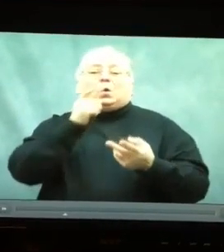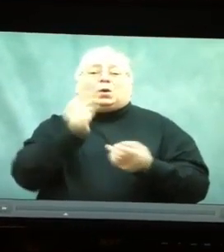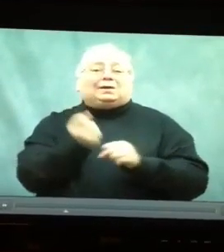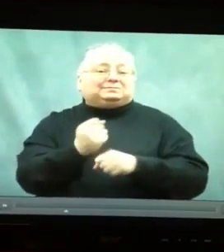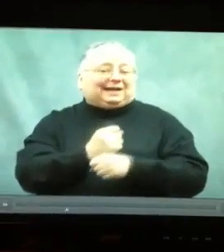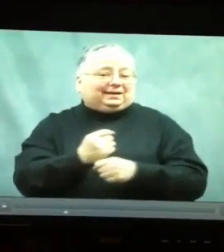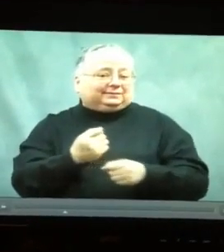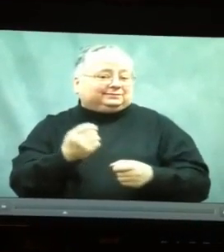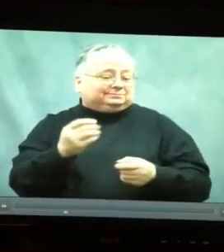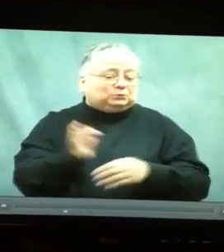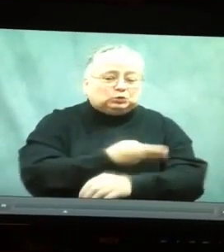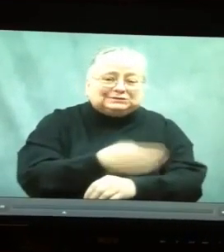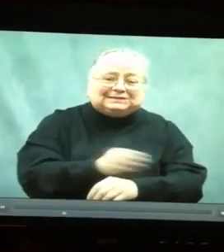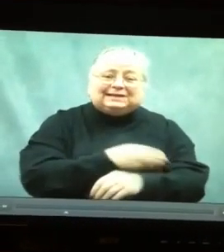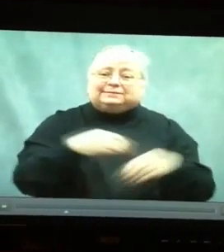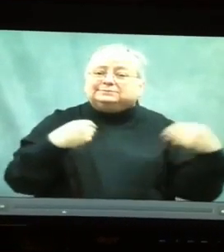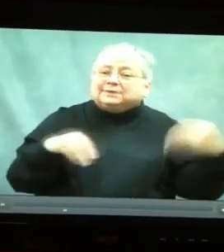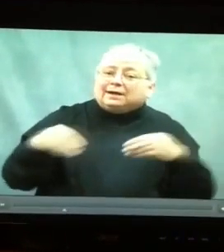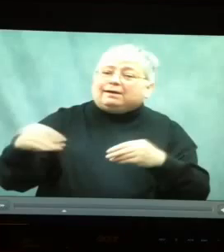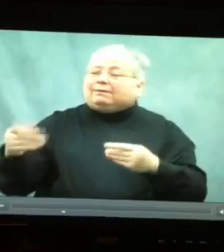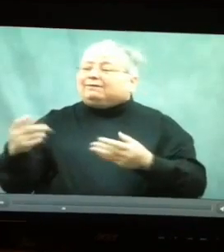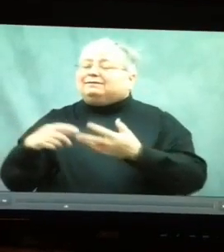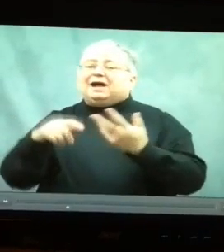pay. So these companies that produce this music and movies,